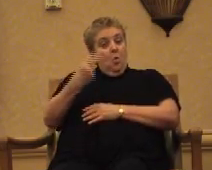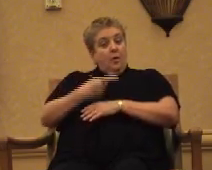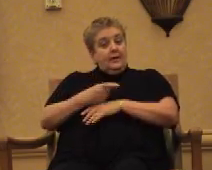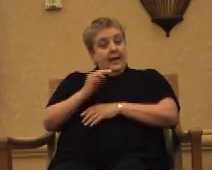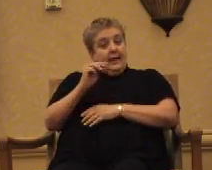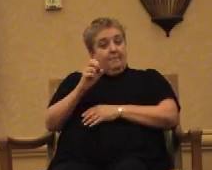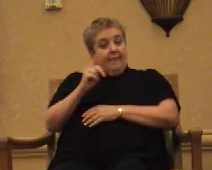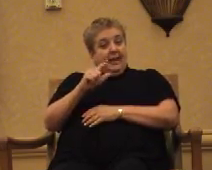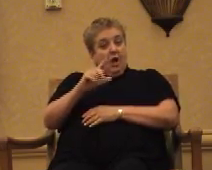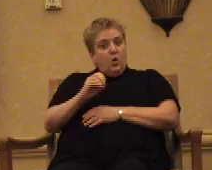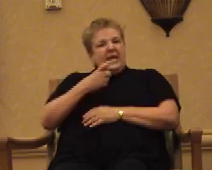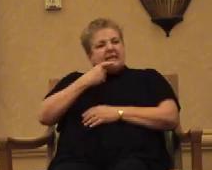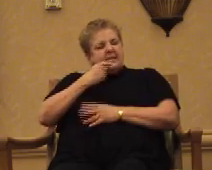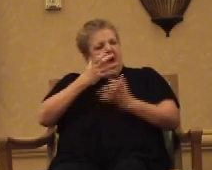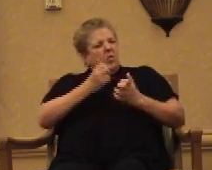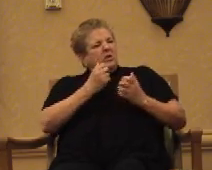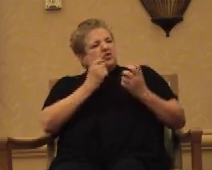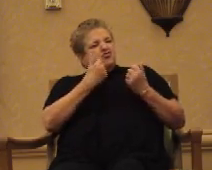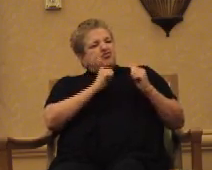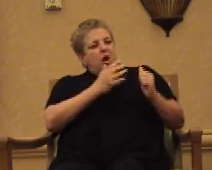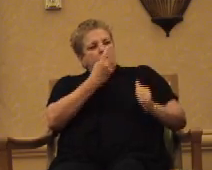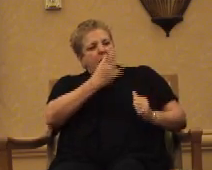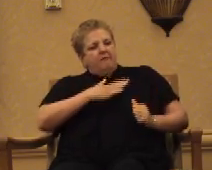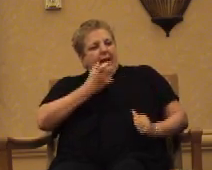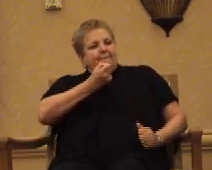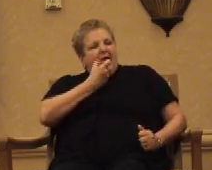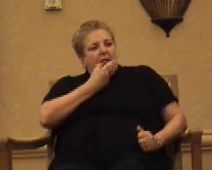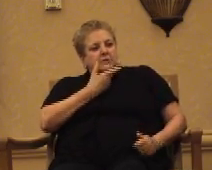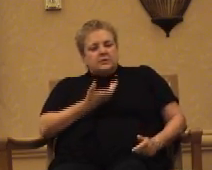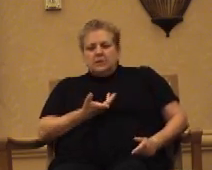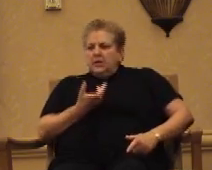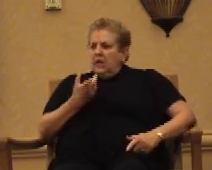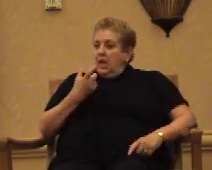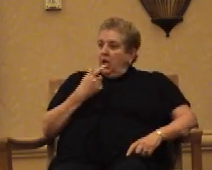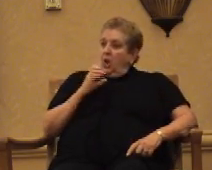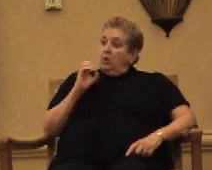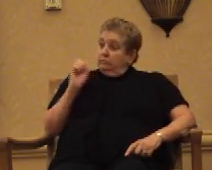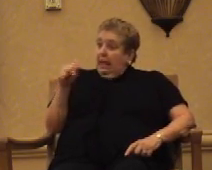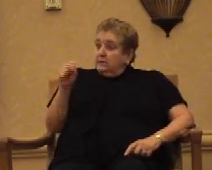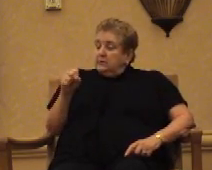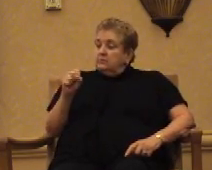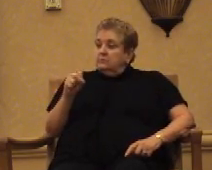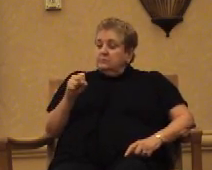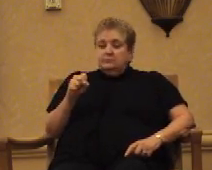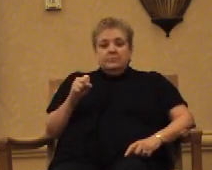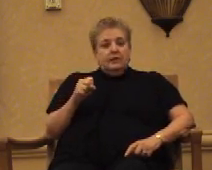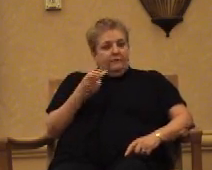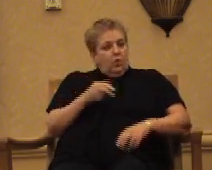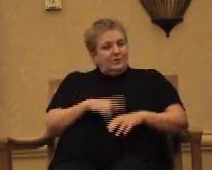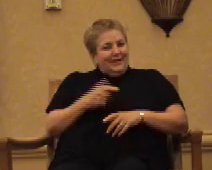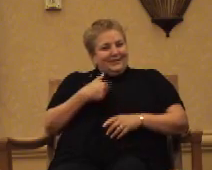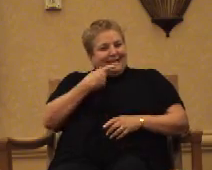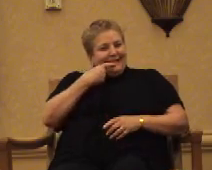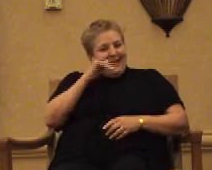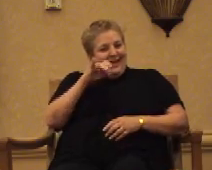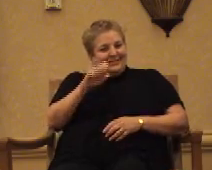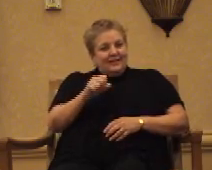I want you to try this drug. And I said, yes, as I always did, and he gave me 30 milligrams